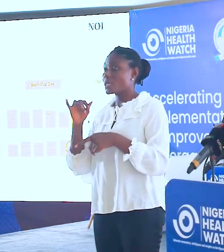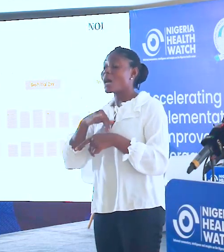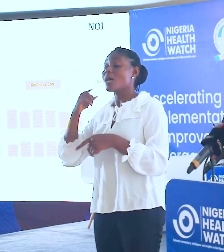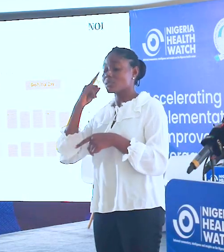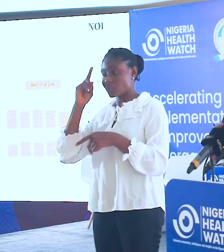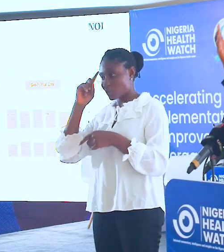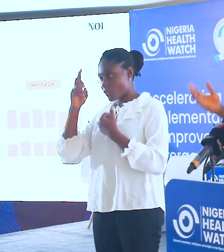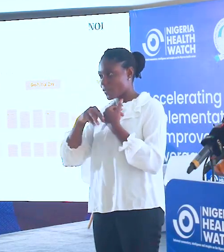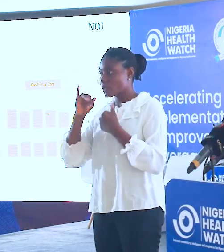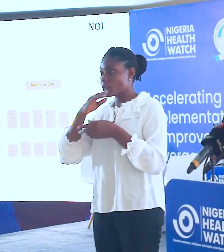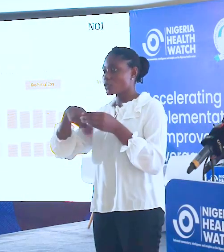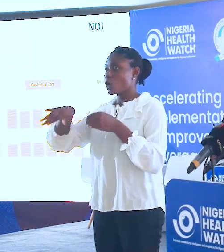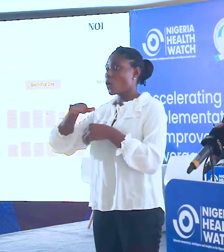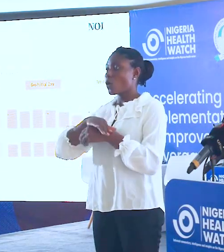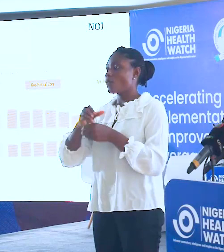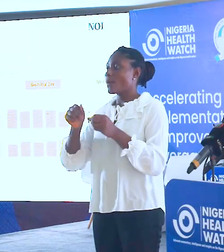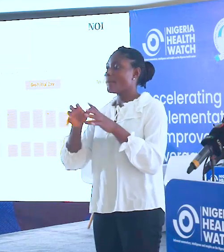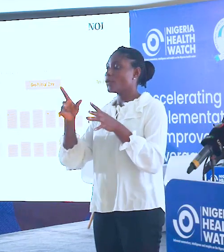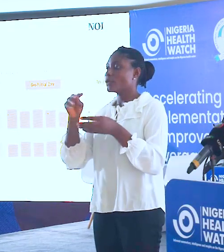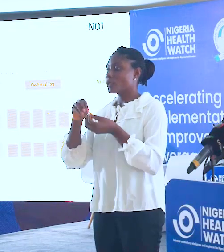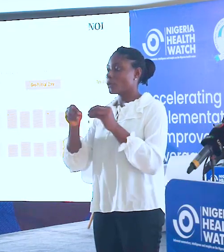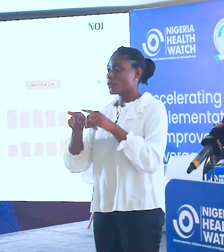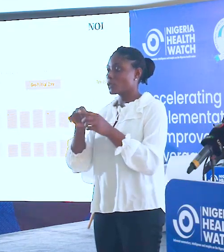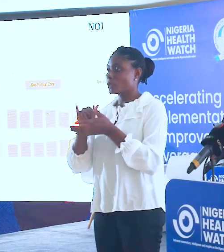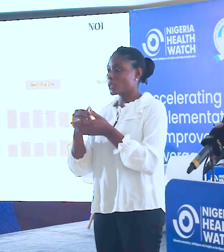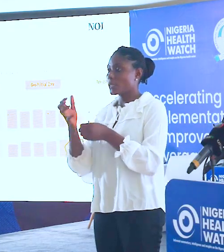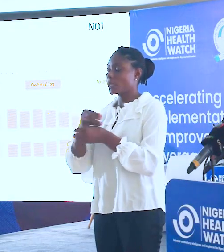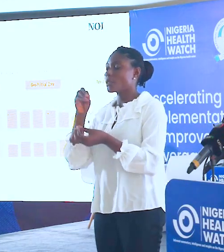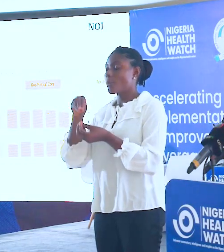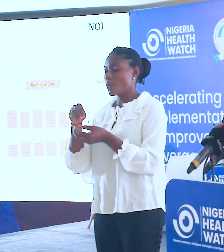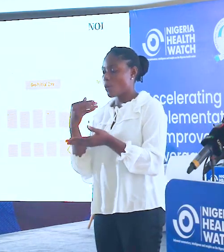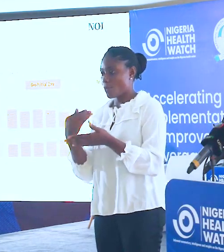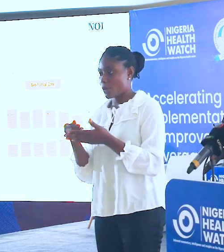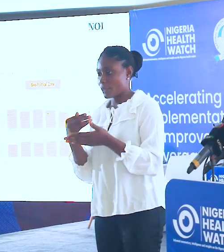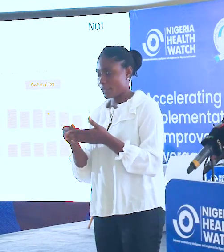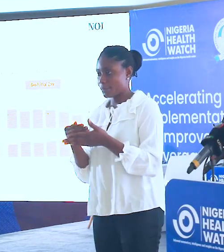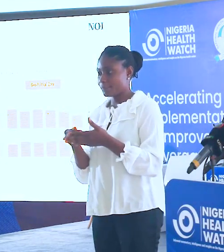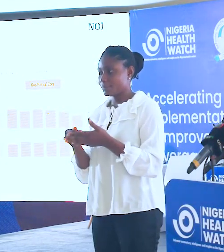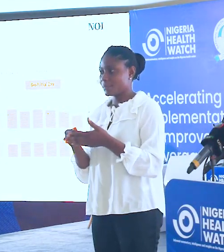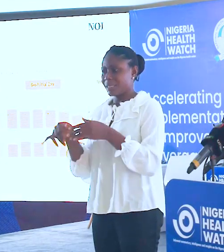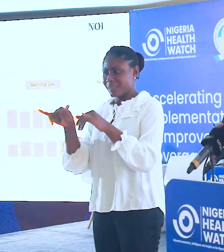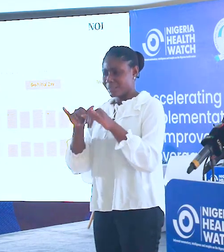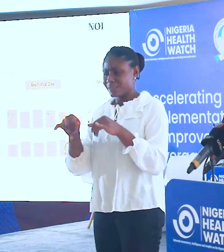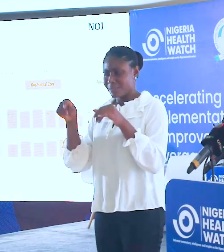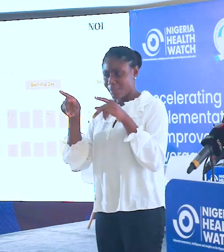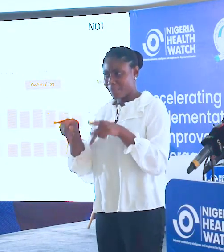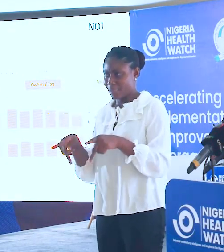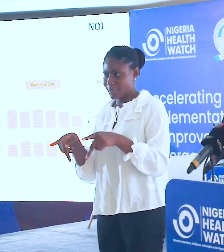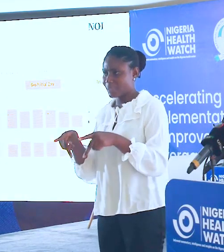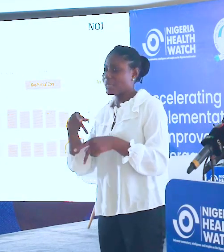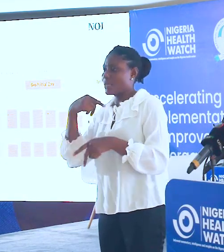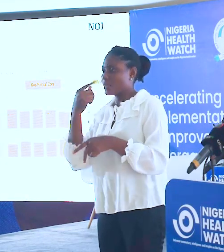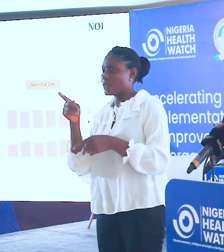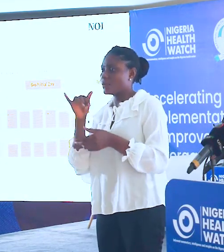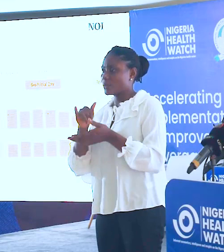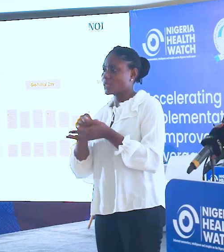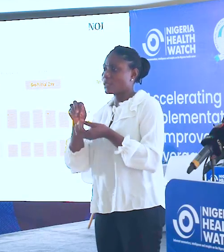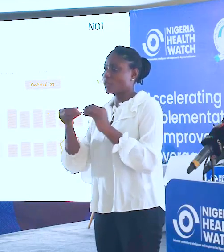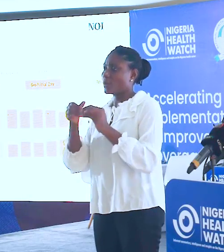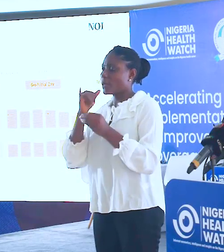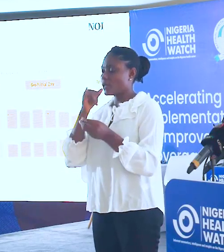think the government is about knowing the numbers so that they can get more aid. It's the same person in the same conversation telling you the